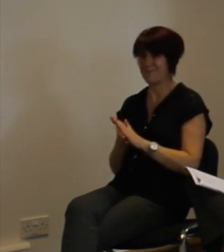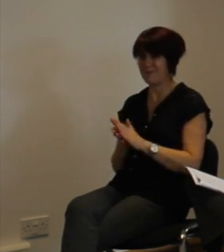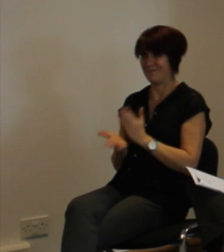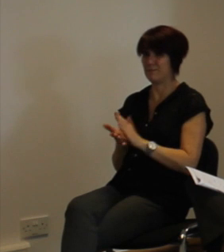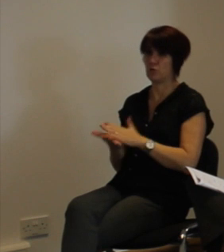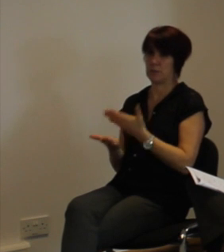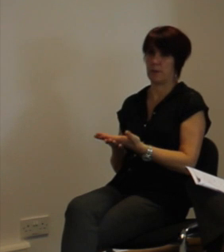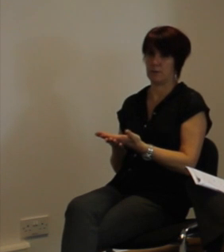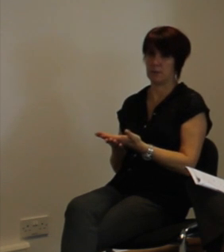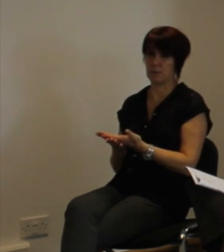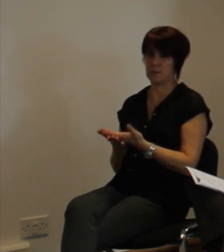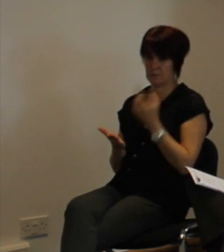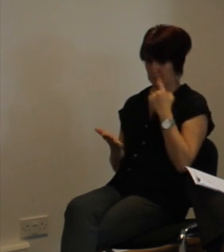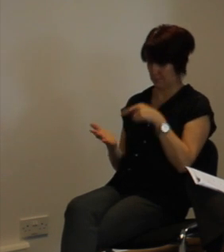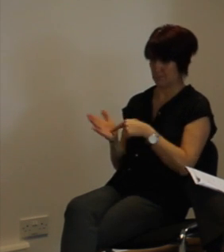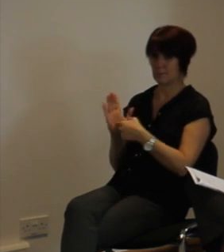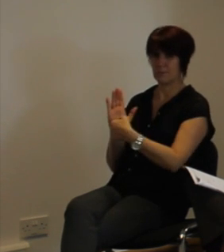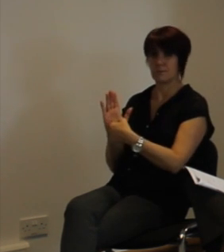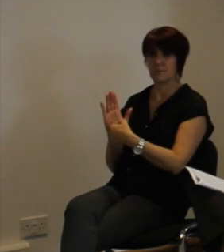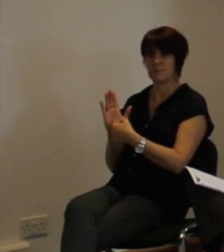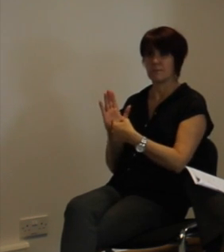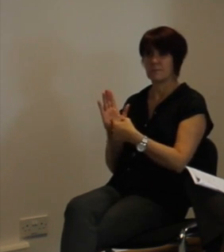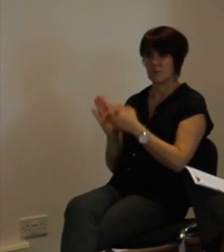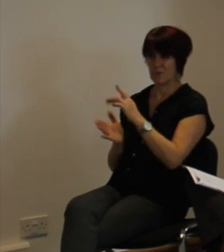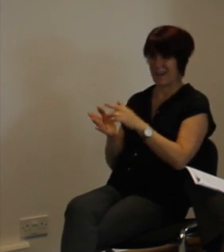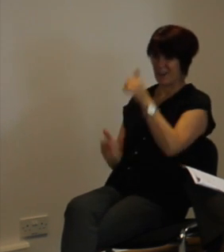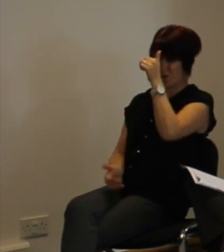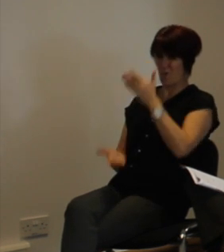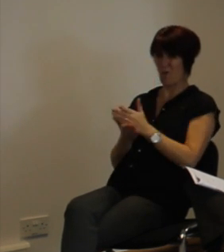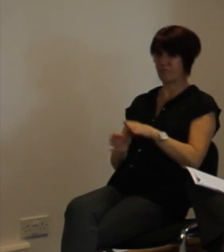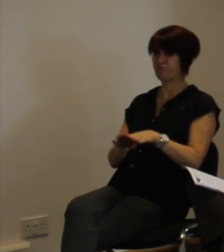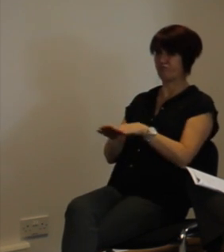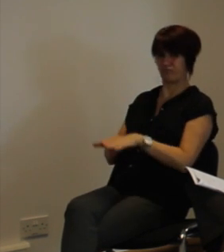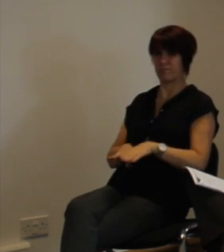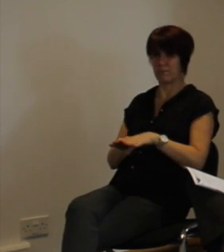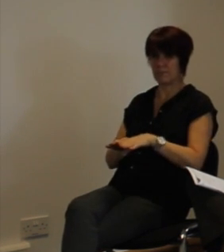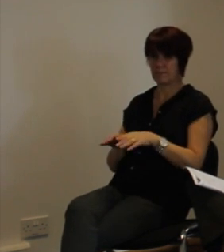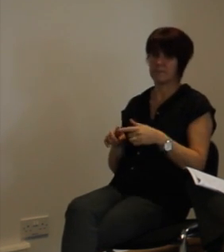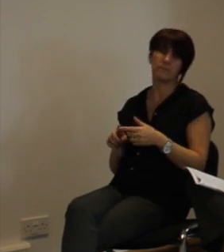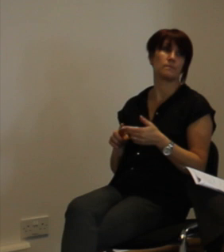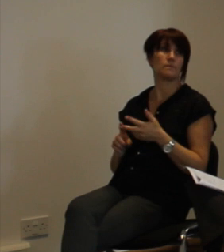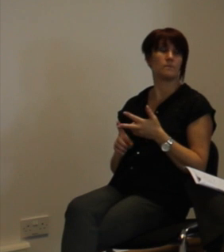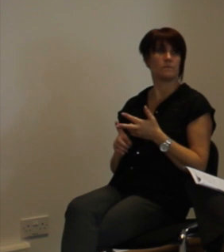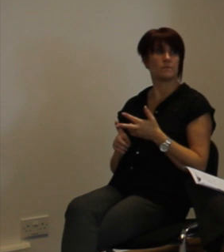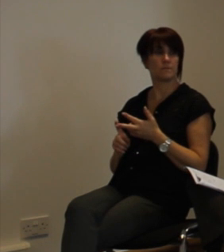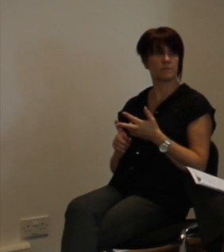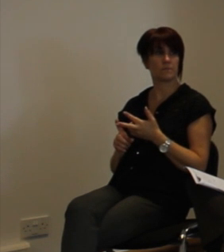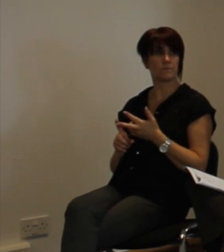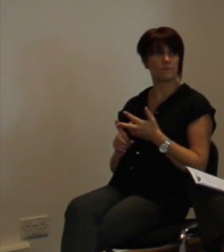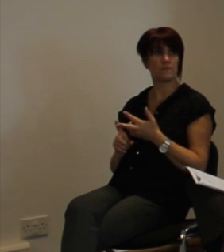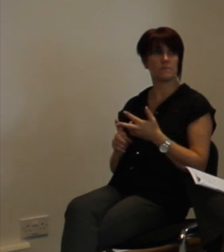transparency. Transparency through your centre so that we can ensure consistency of approach and